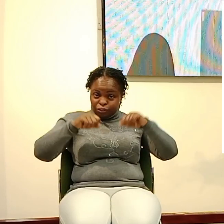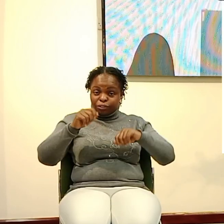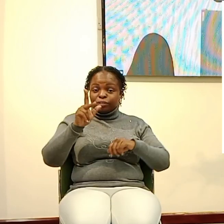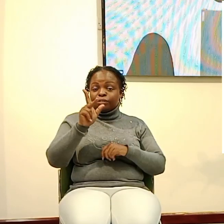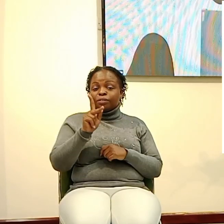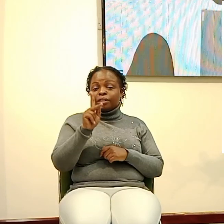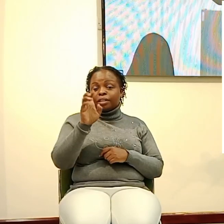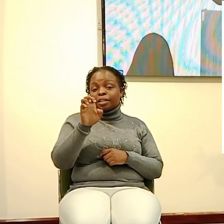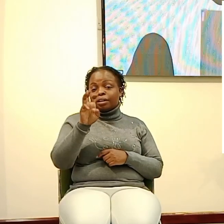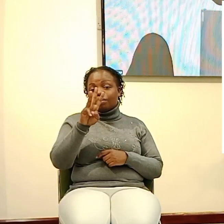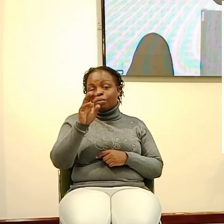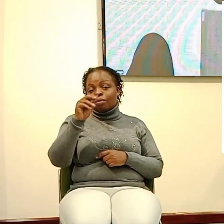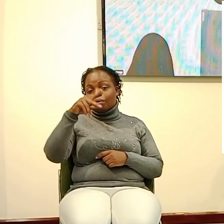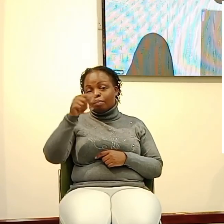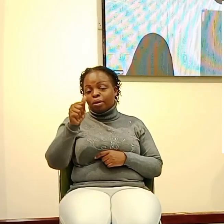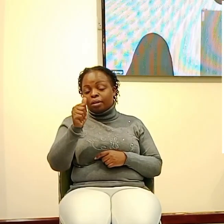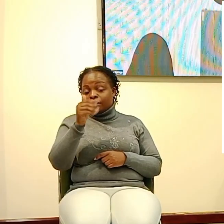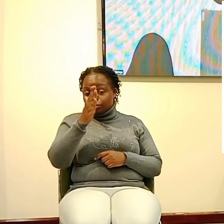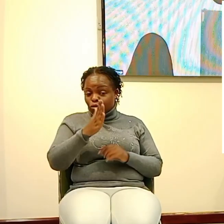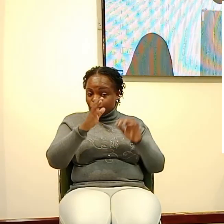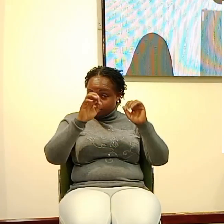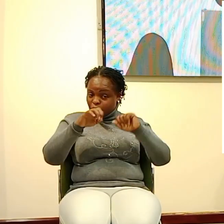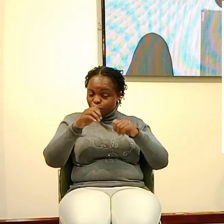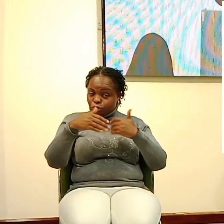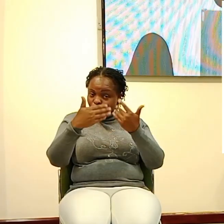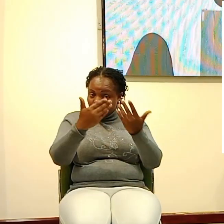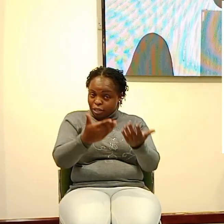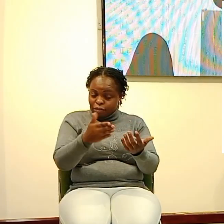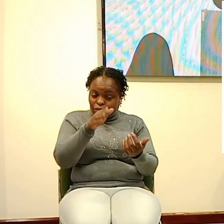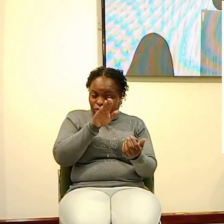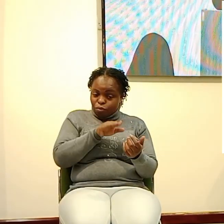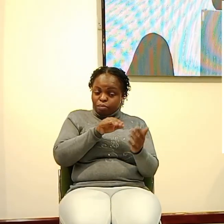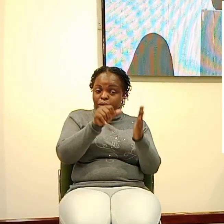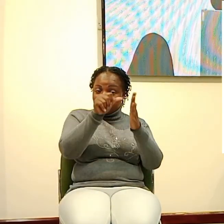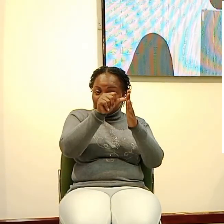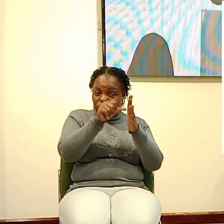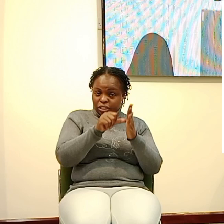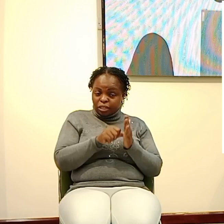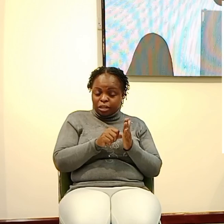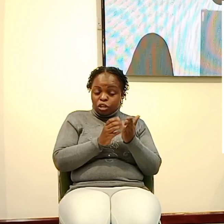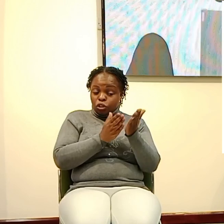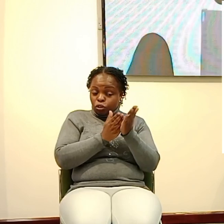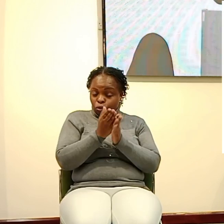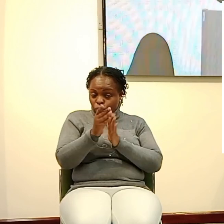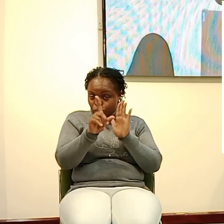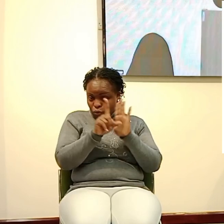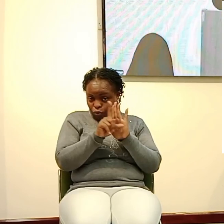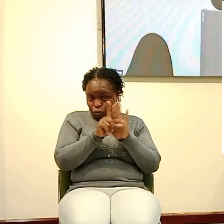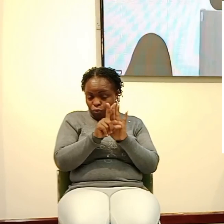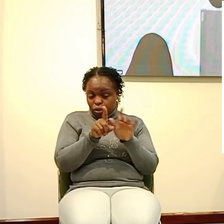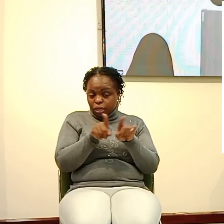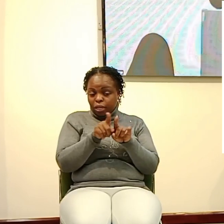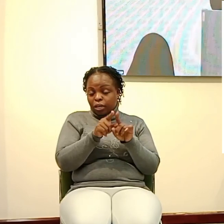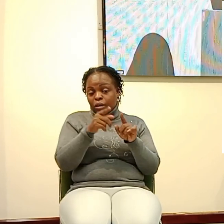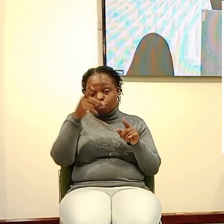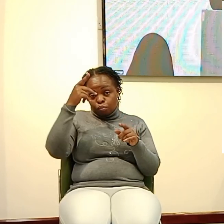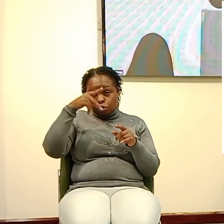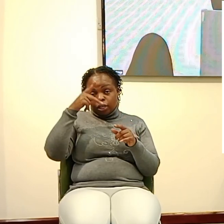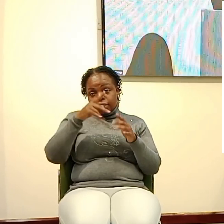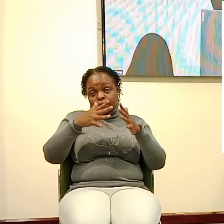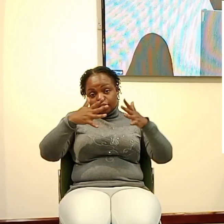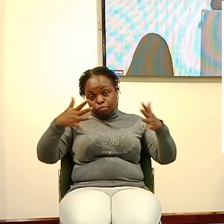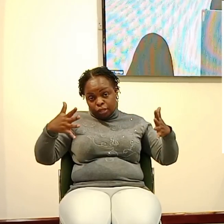KEWOPA to be able to deliver the women's agenda through legislation and policy is huge